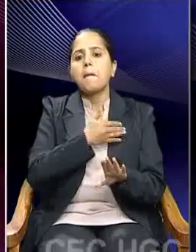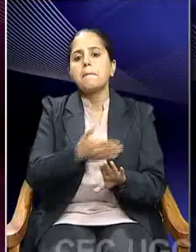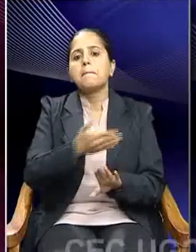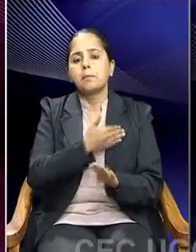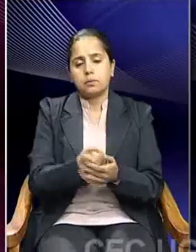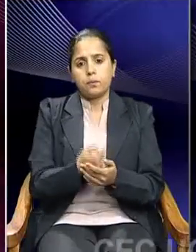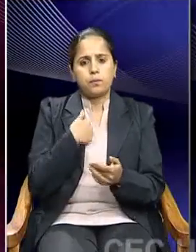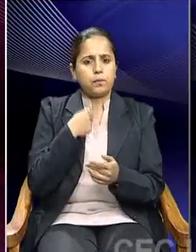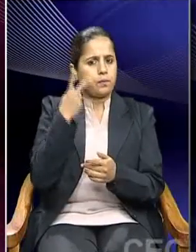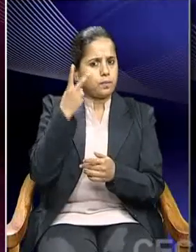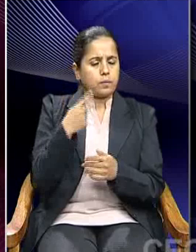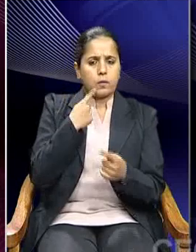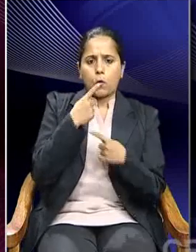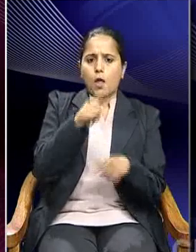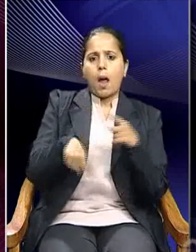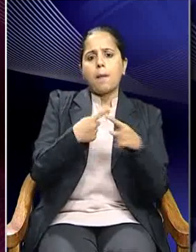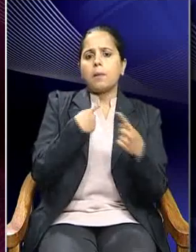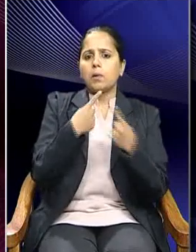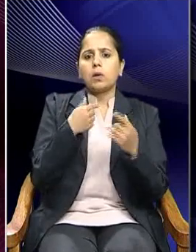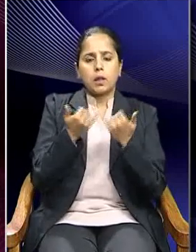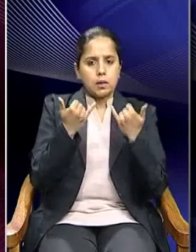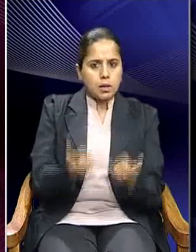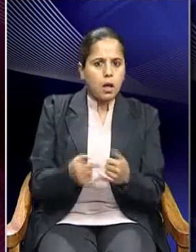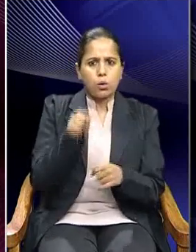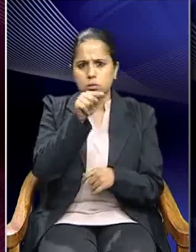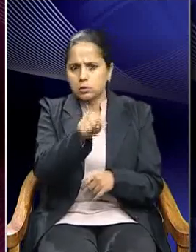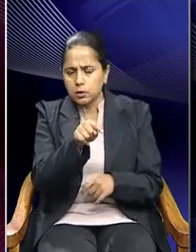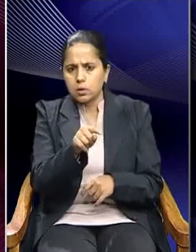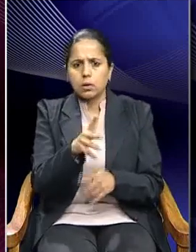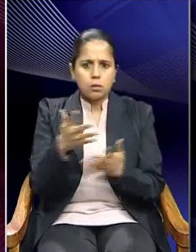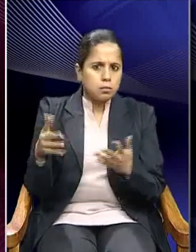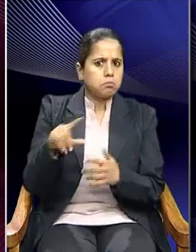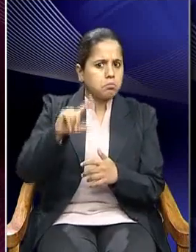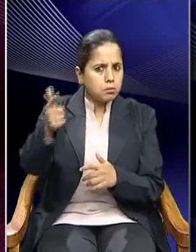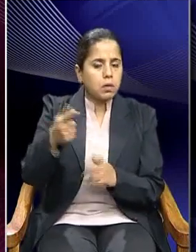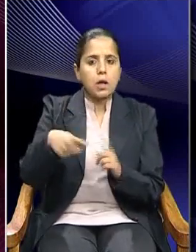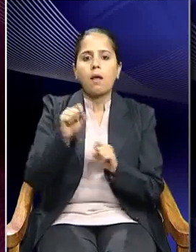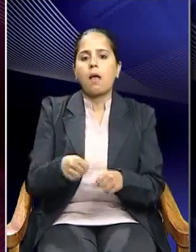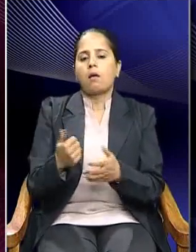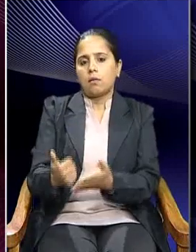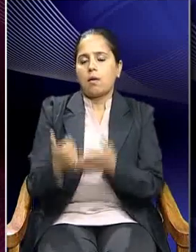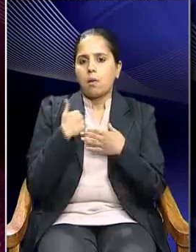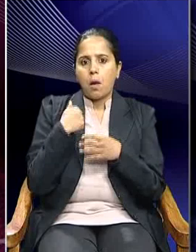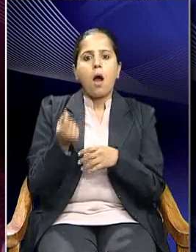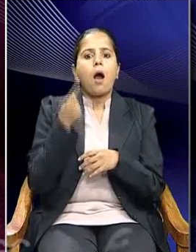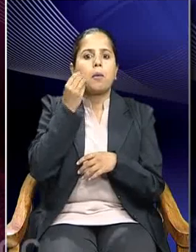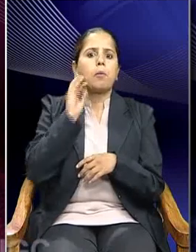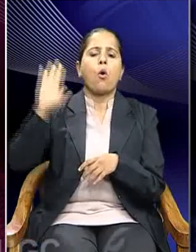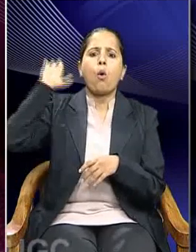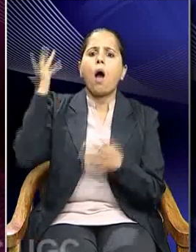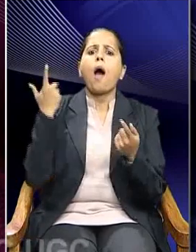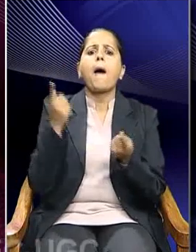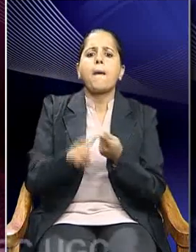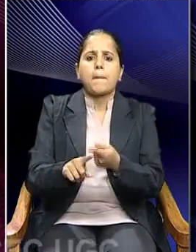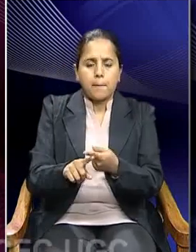So basically, when we talk about now this, it is able to help us to understand the past. So